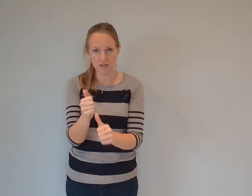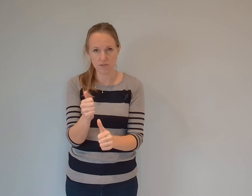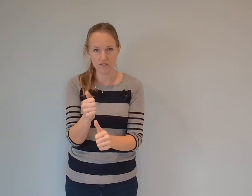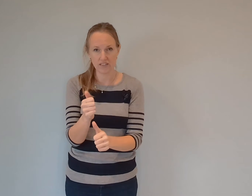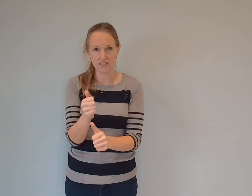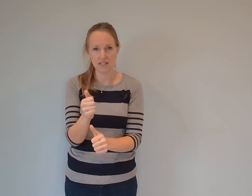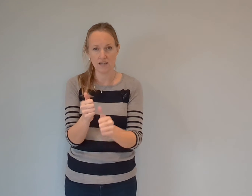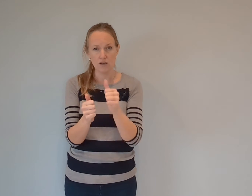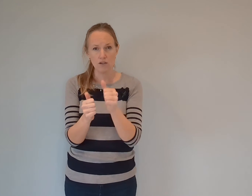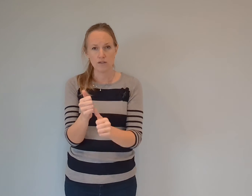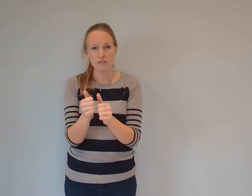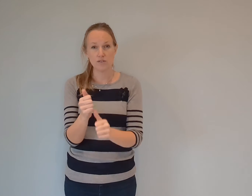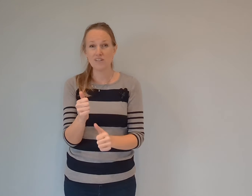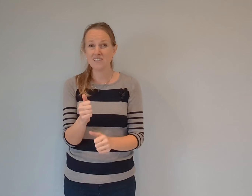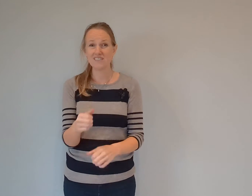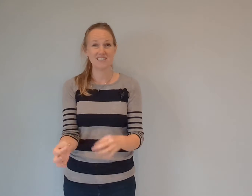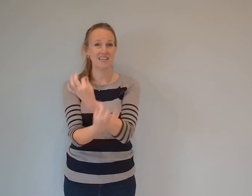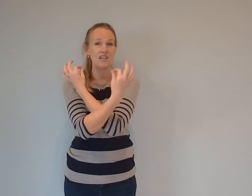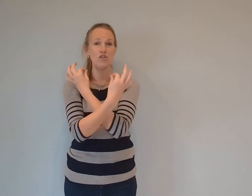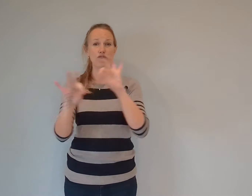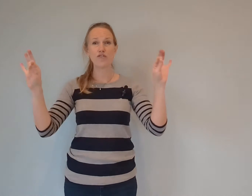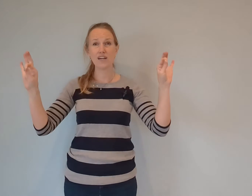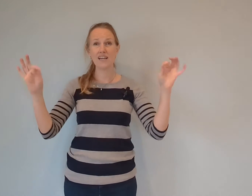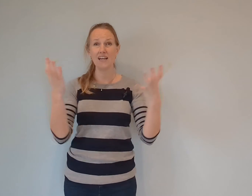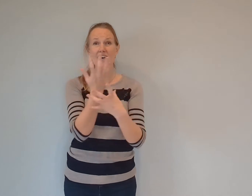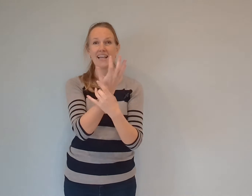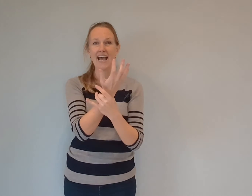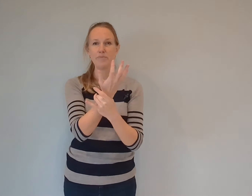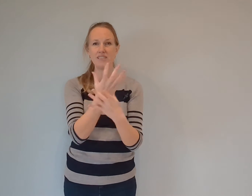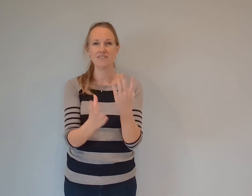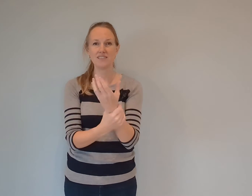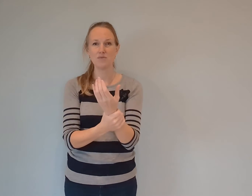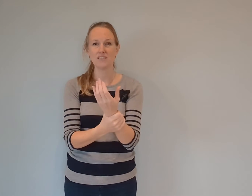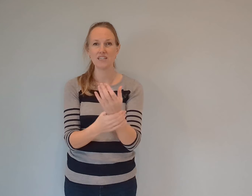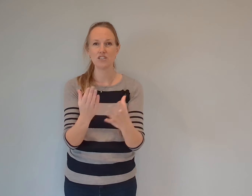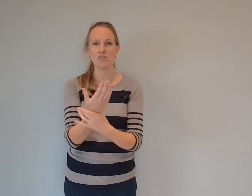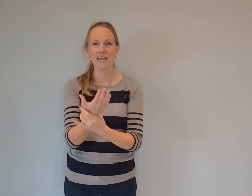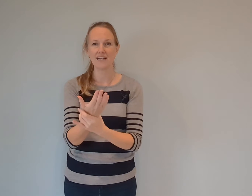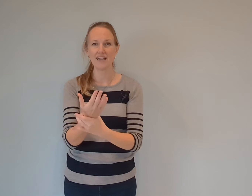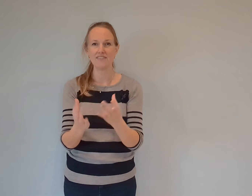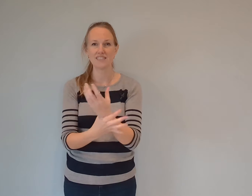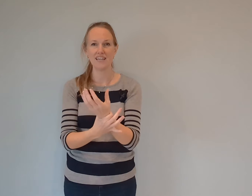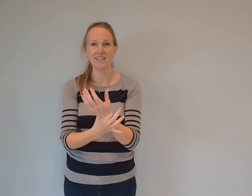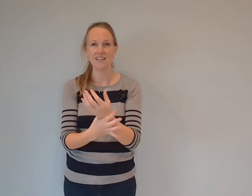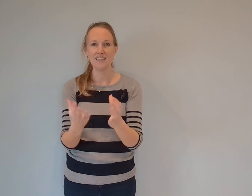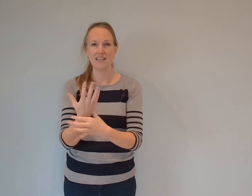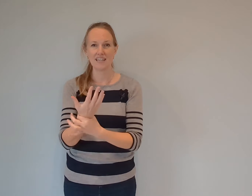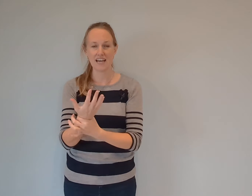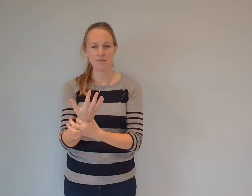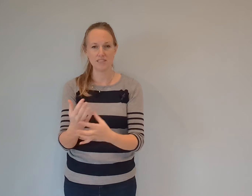it previously. So you can just say you free captives. It's almost like you're showing handcuffs. Okay. Captive,